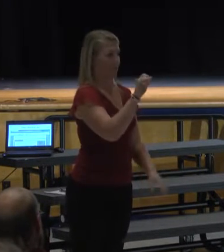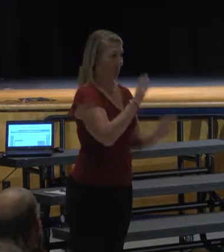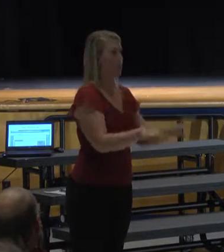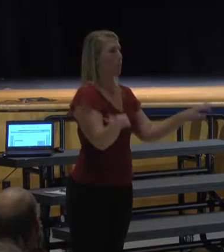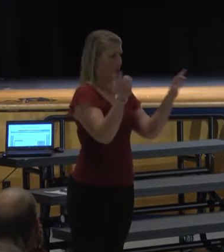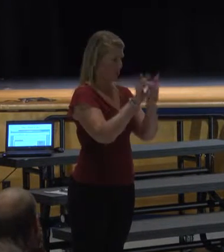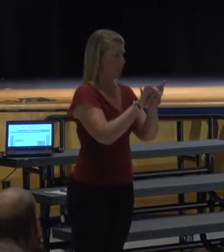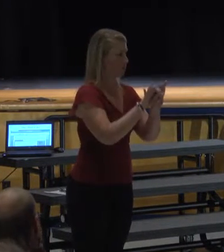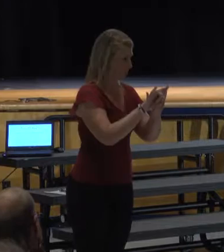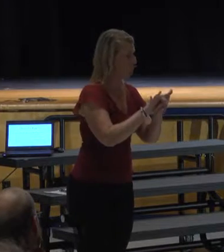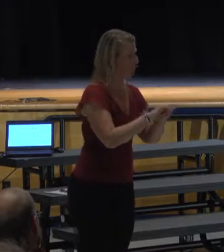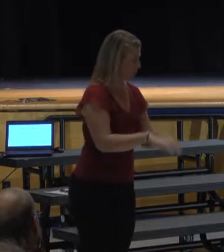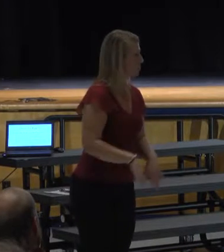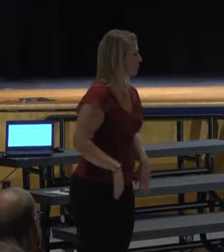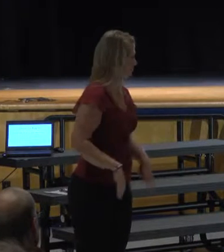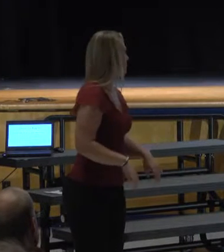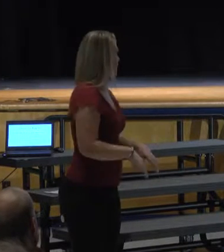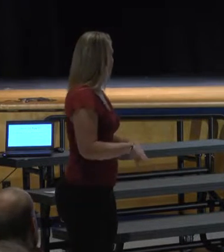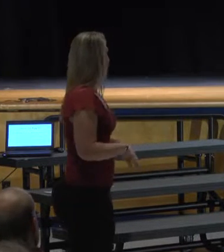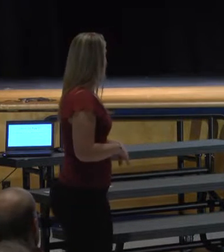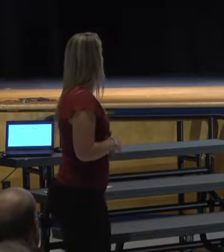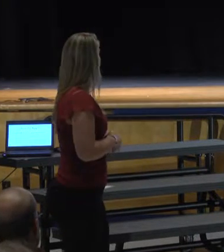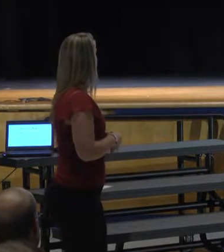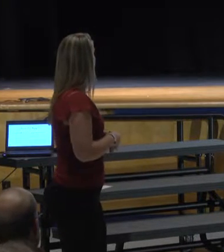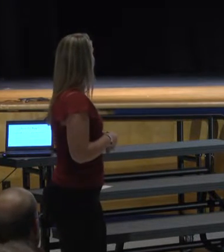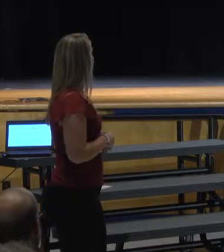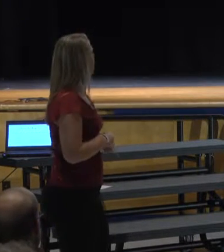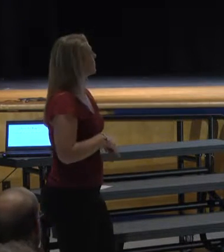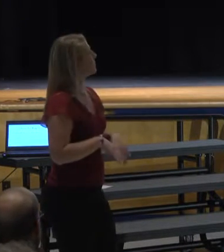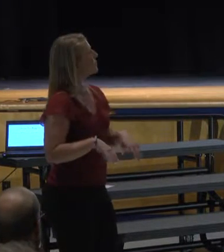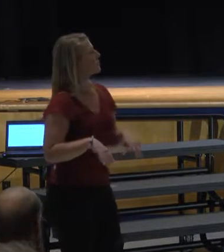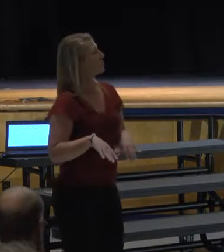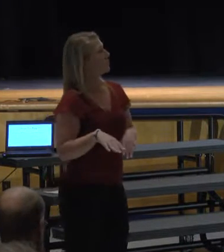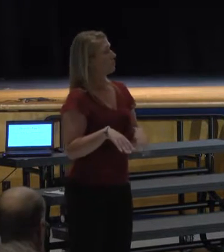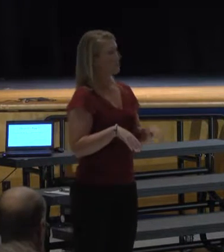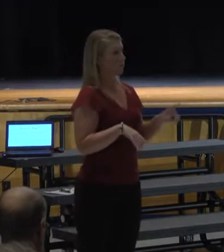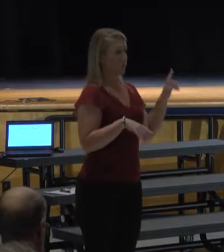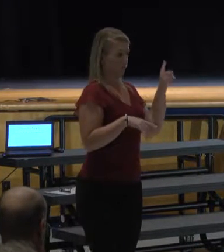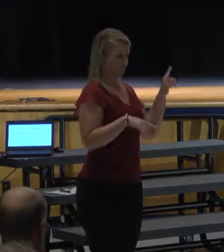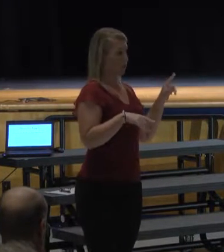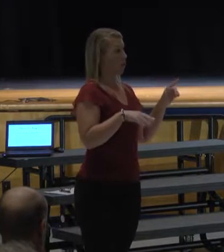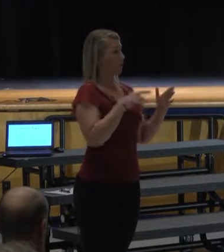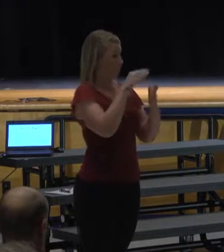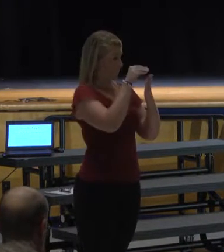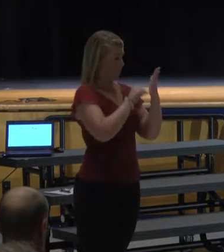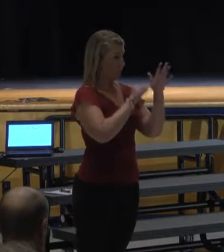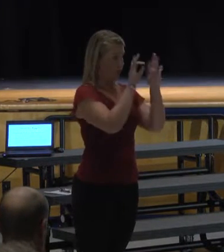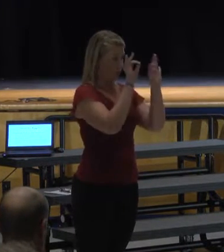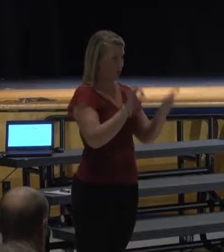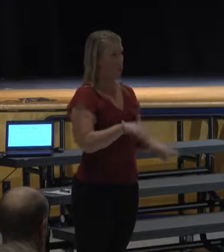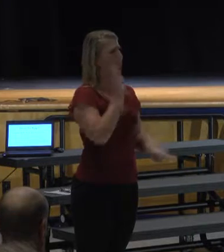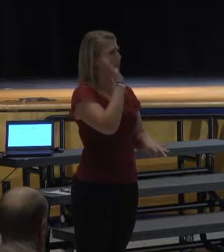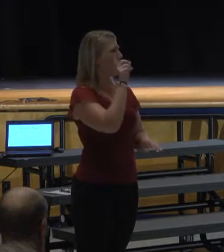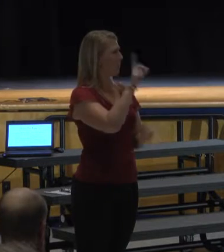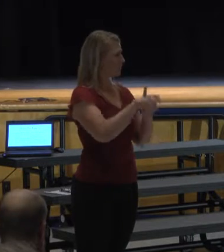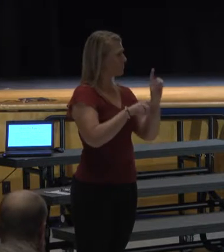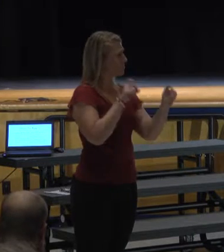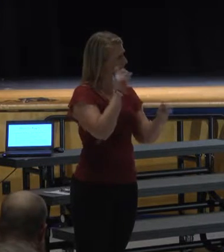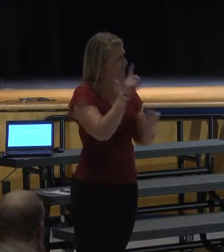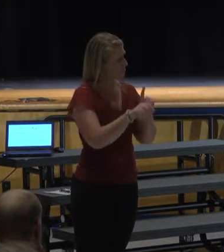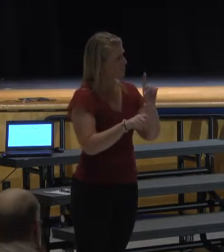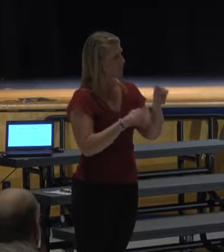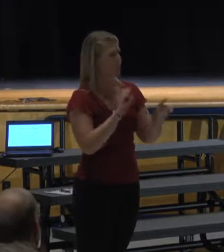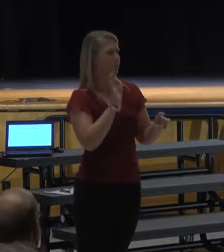FSAID.ed.gov. Make sure you're on the free site. All right? And when you're going to do this form, it's going to ask some questions about